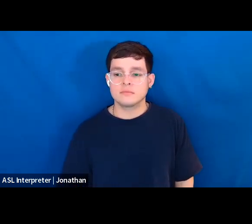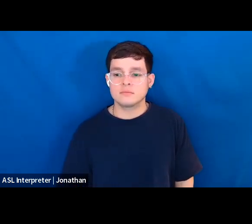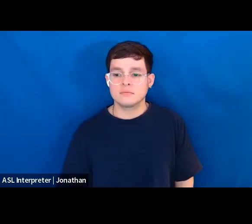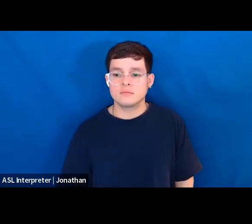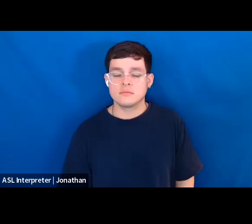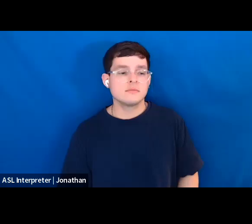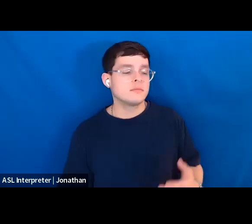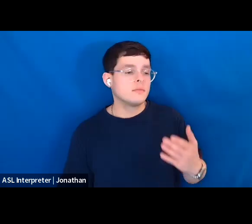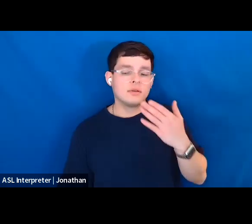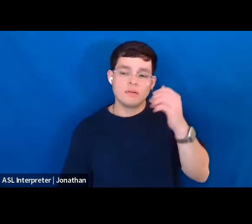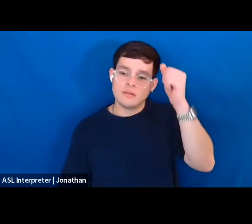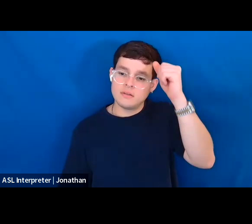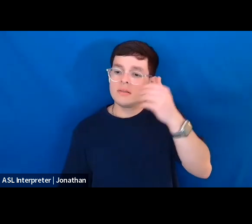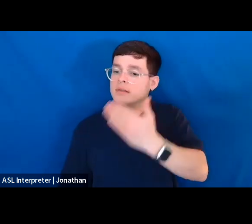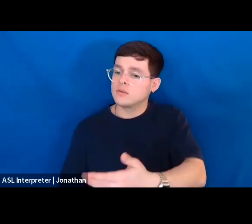Thank you,